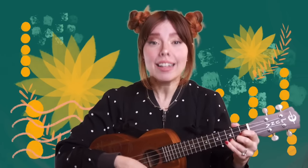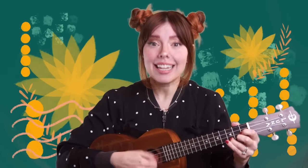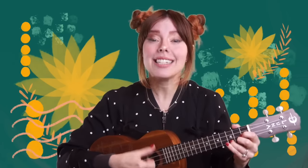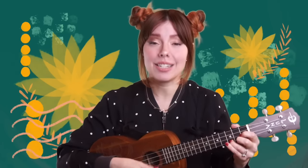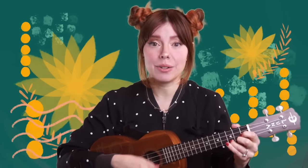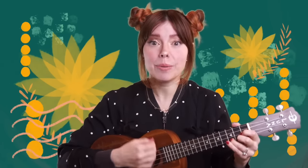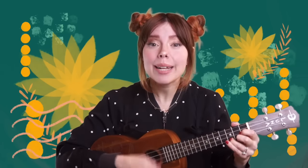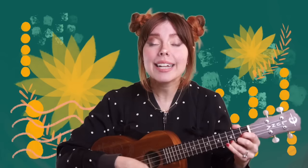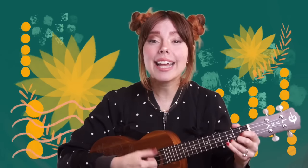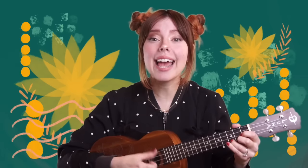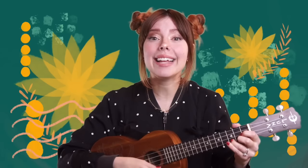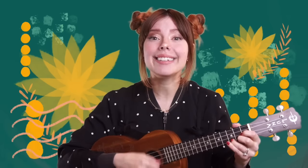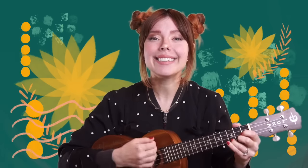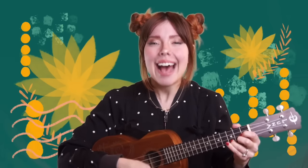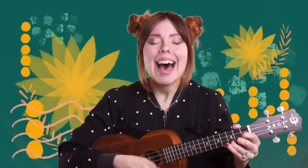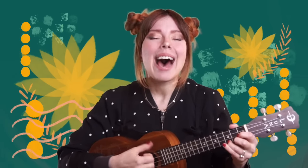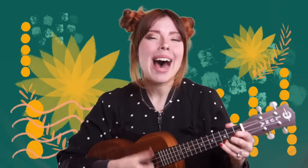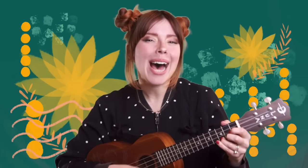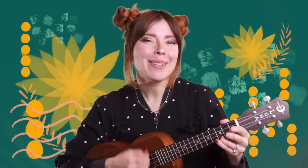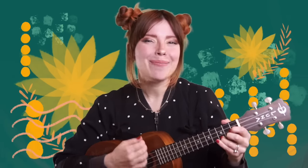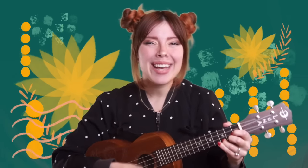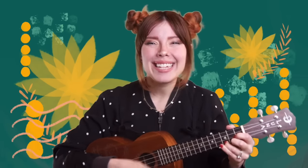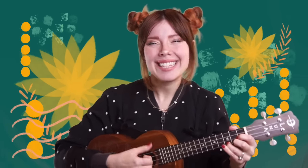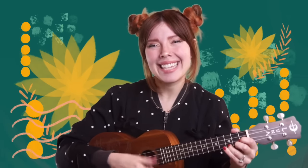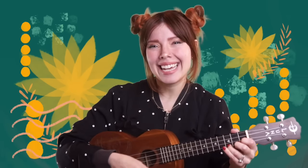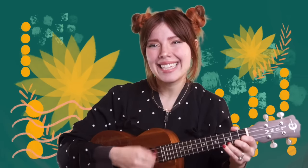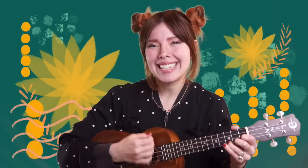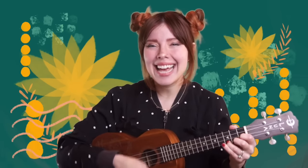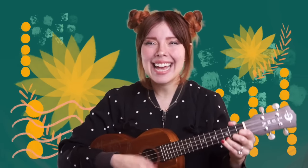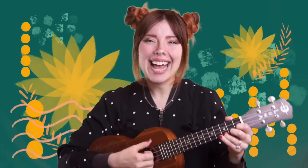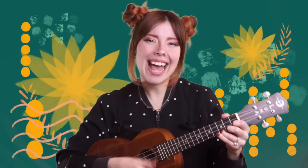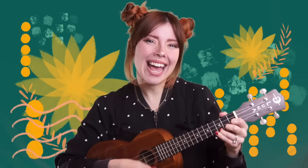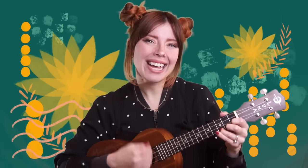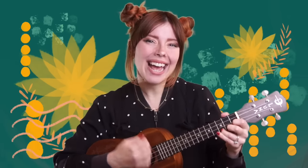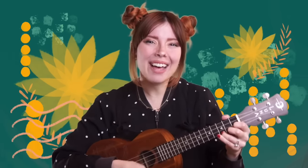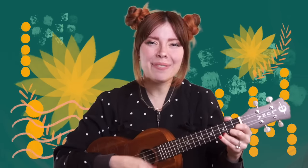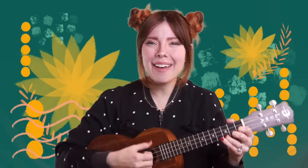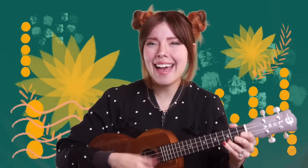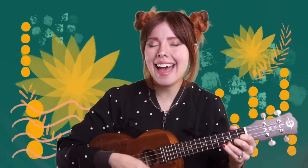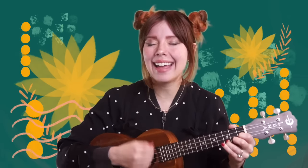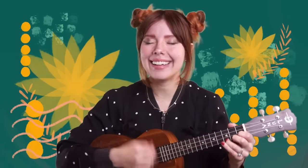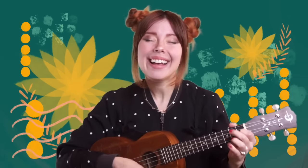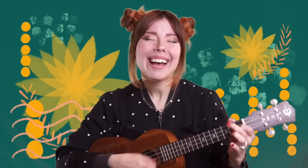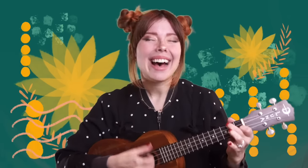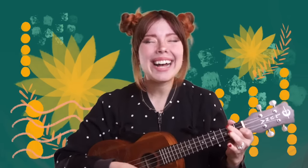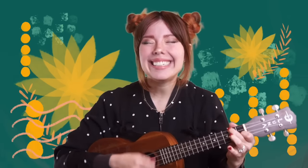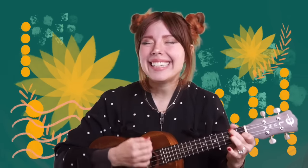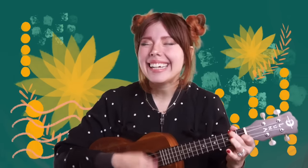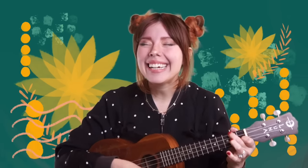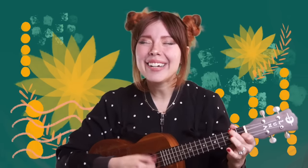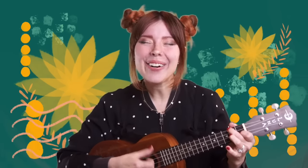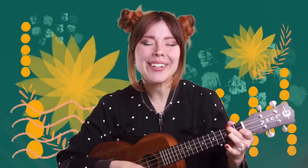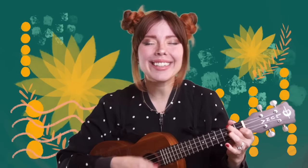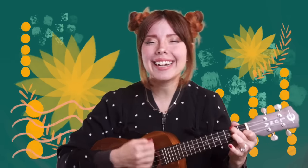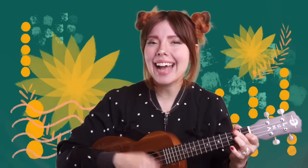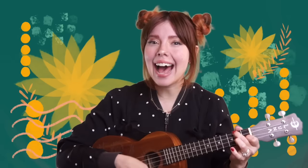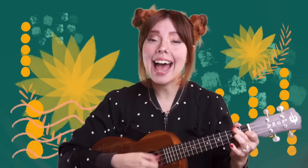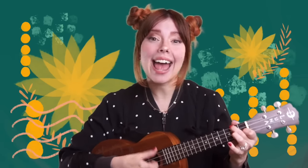Let's do it again. A, B, C, D, A, F, G, H, I, J, O, K, L,